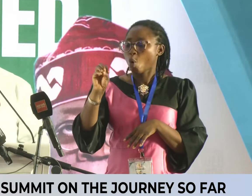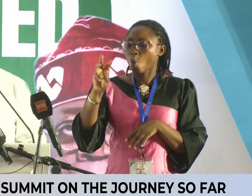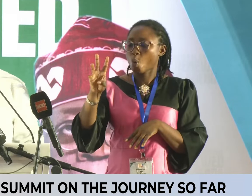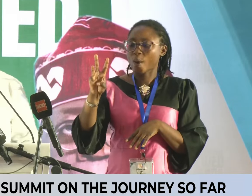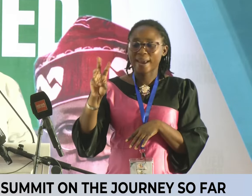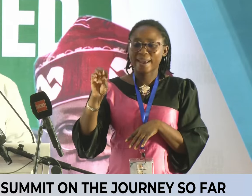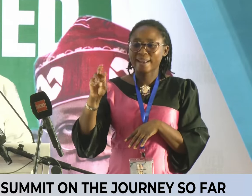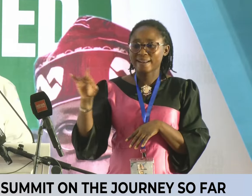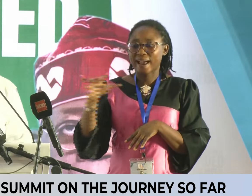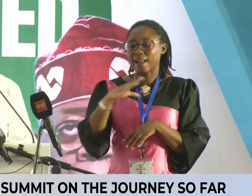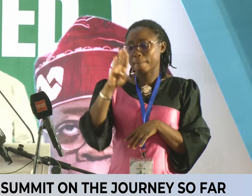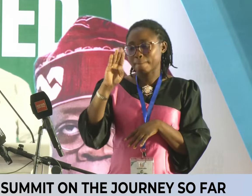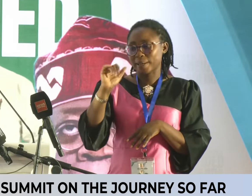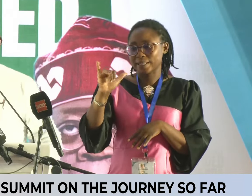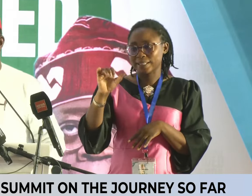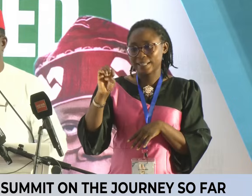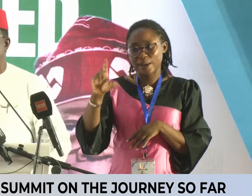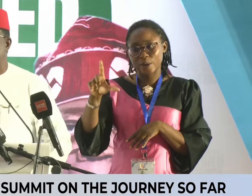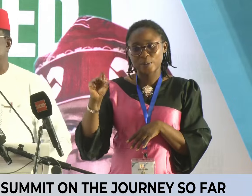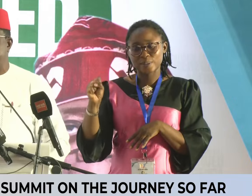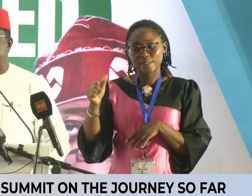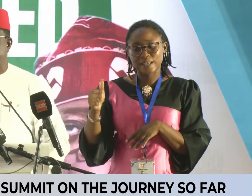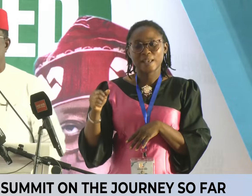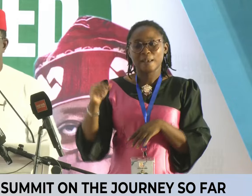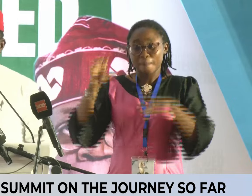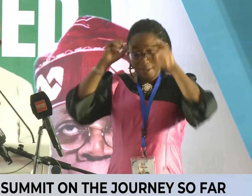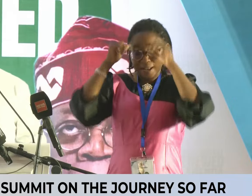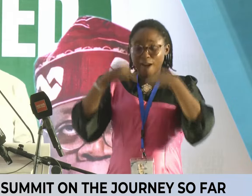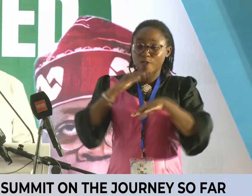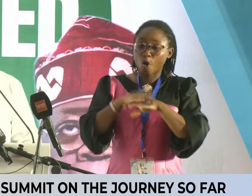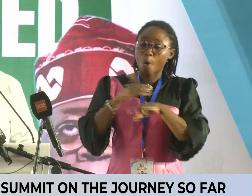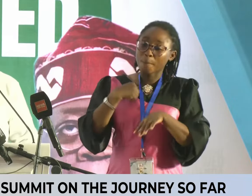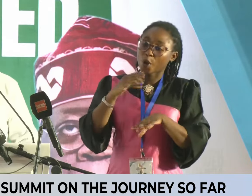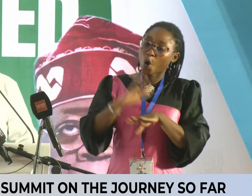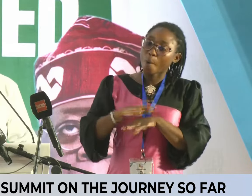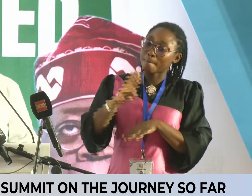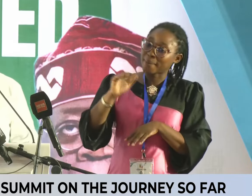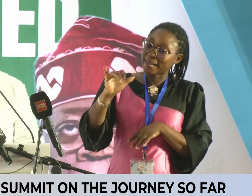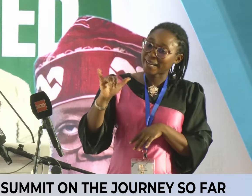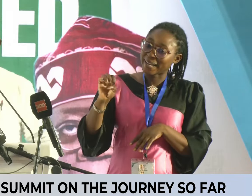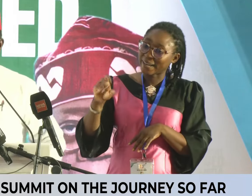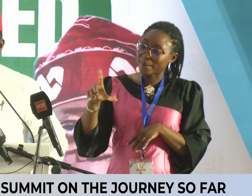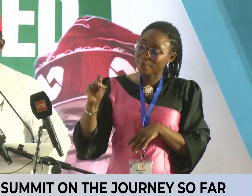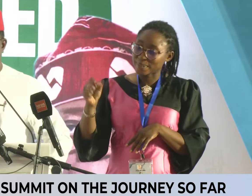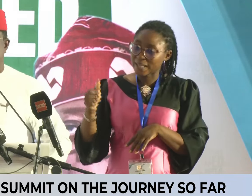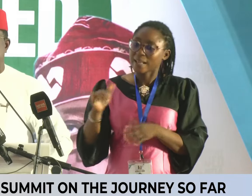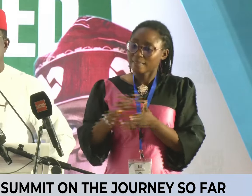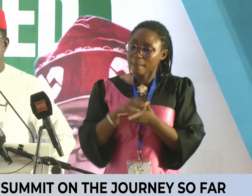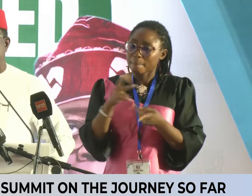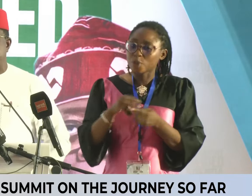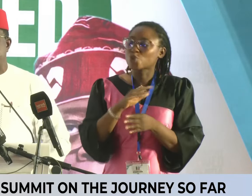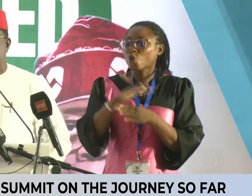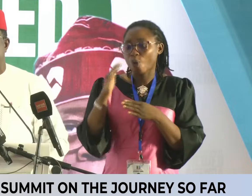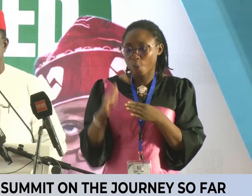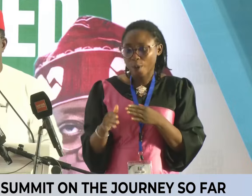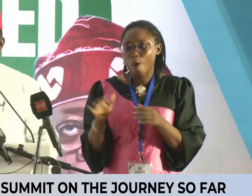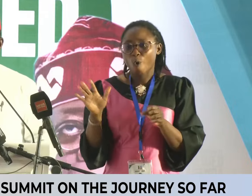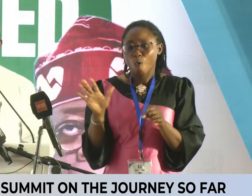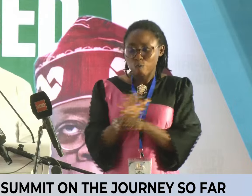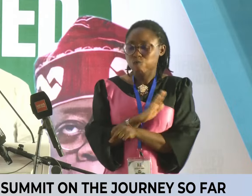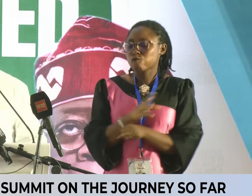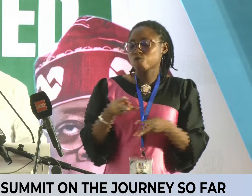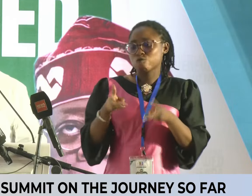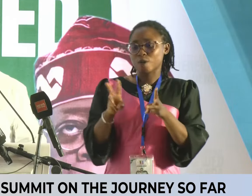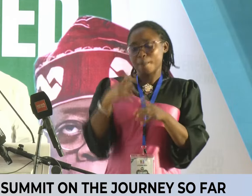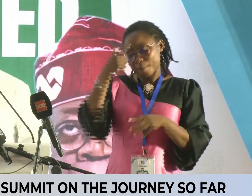Bayelsa. Mr. President has summoned me on the Bayelsa section. Mr. President, that place has been completed, 1 full carriageway,